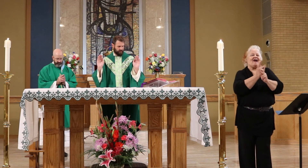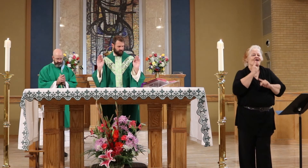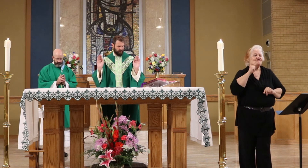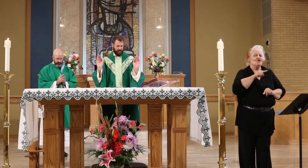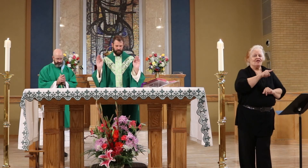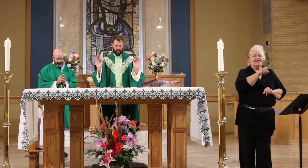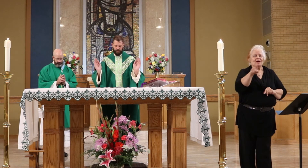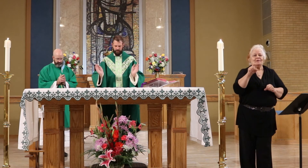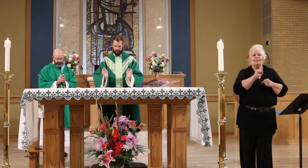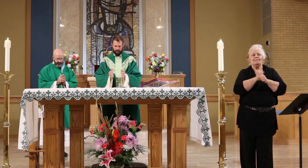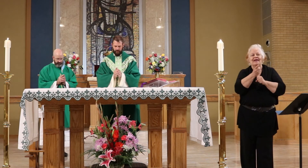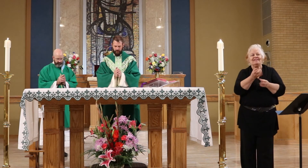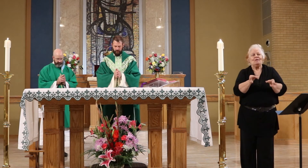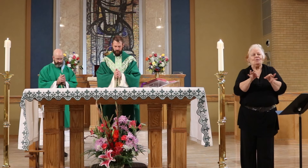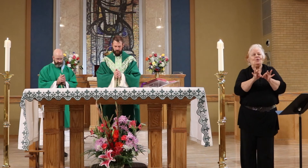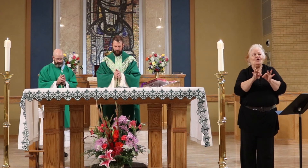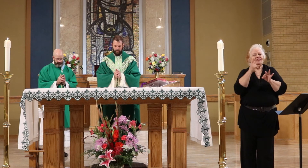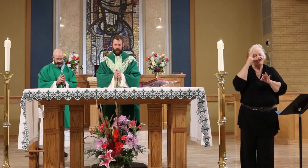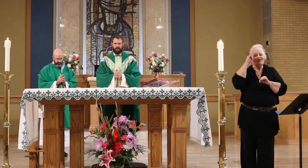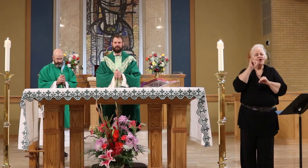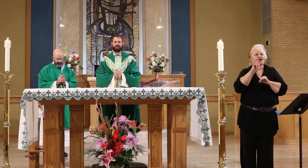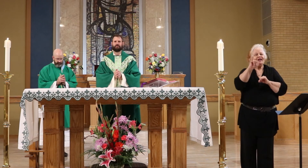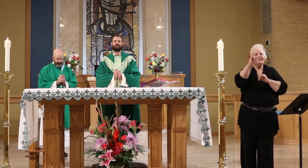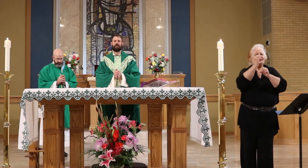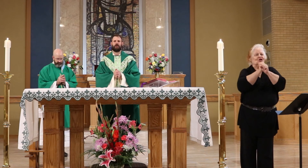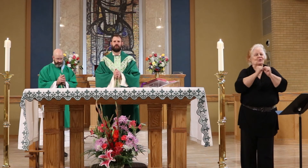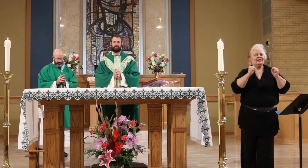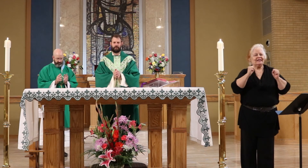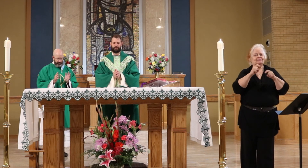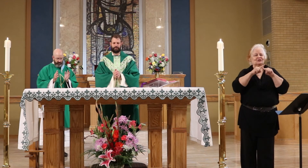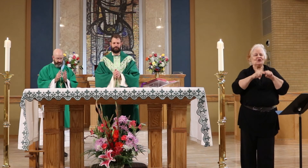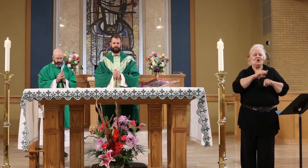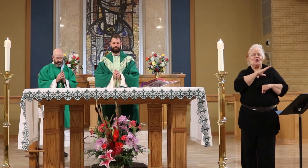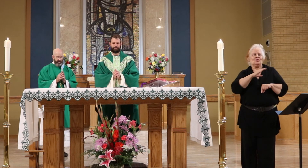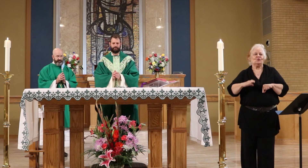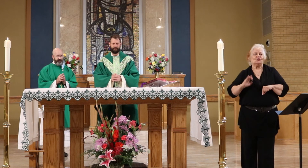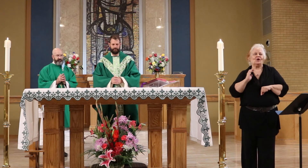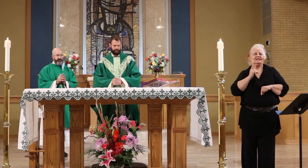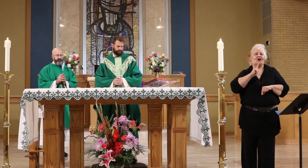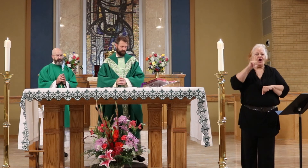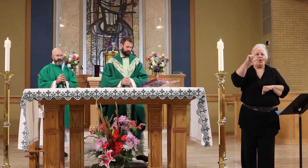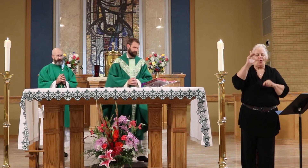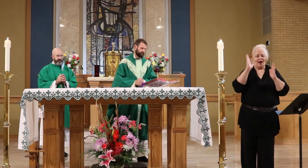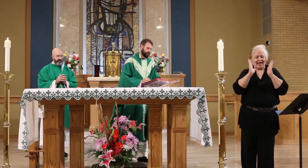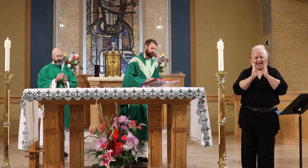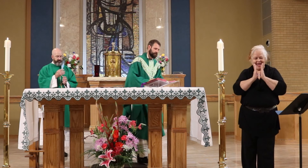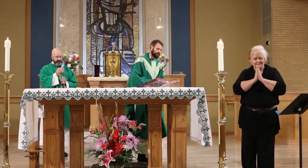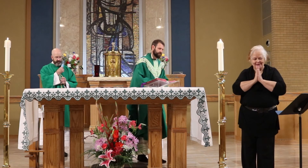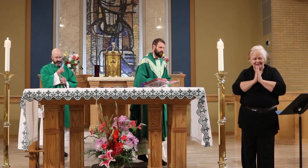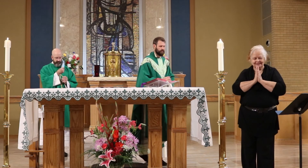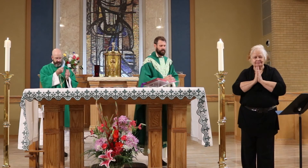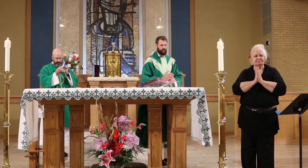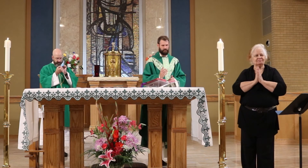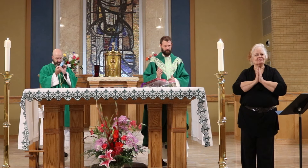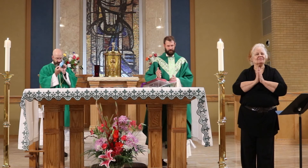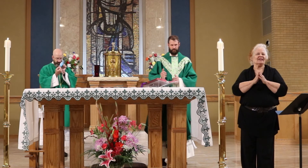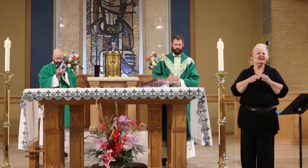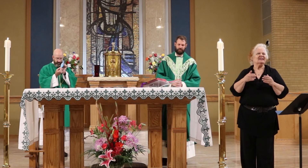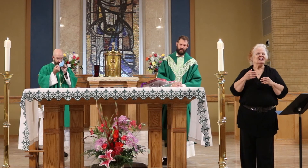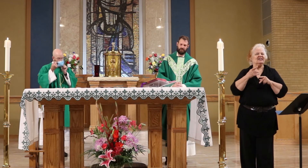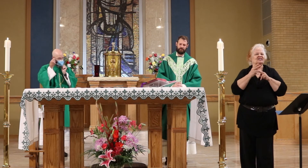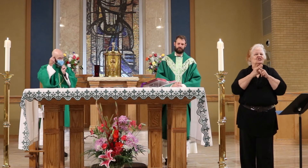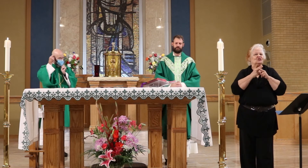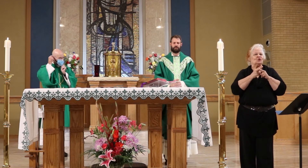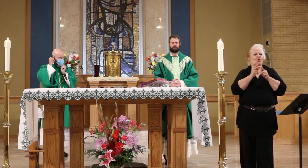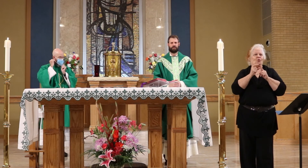of eternal redemption. Through Christ our Lord. Amen. Just a brief